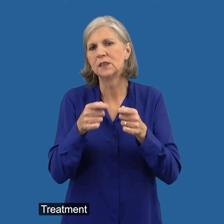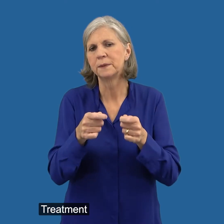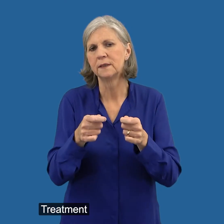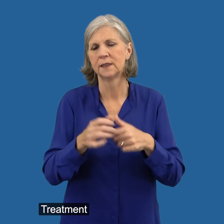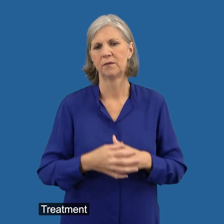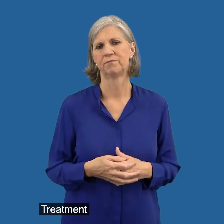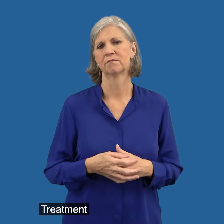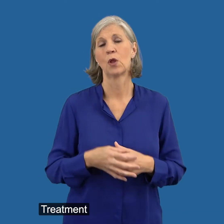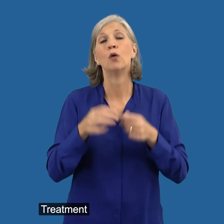Treatment.